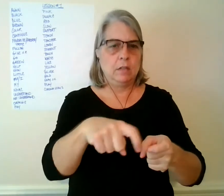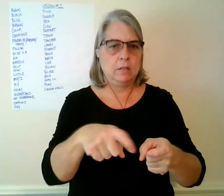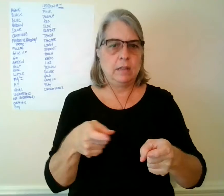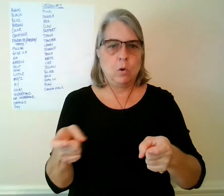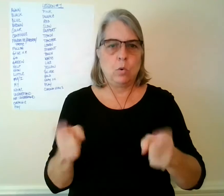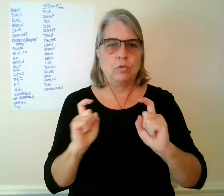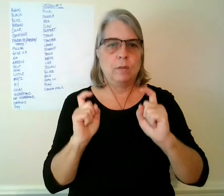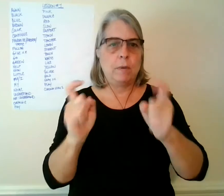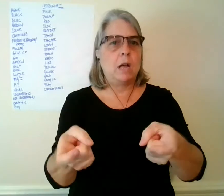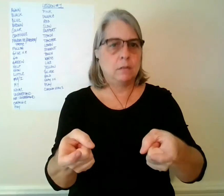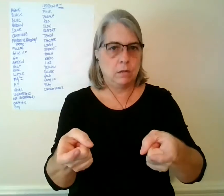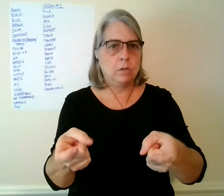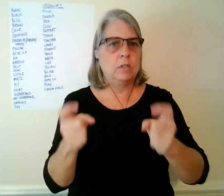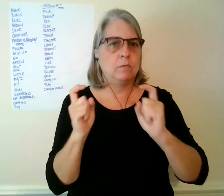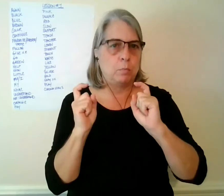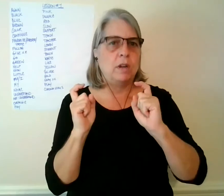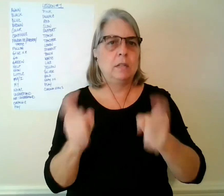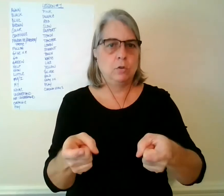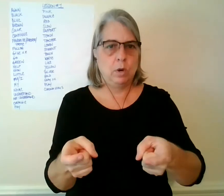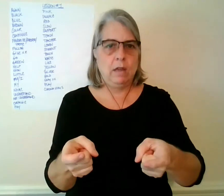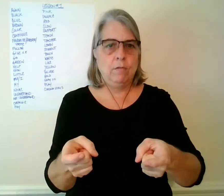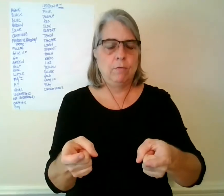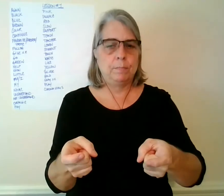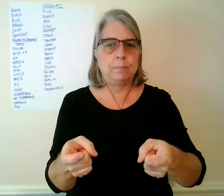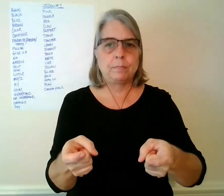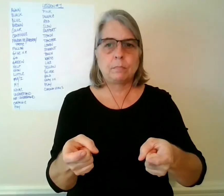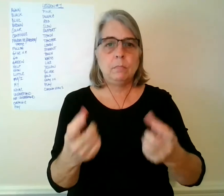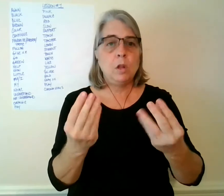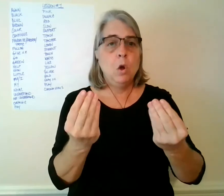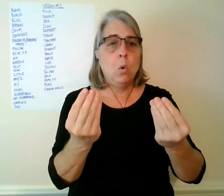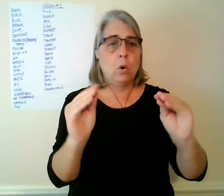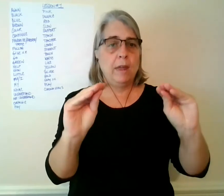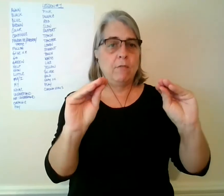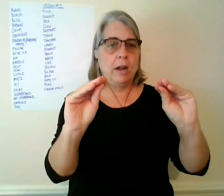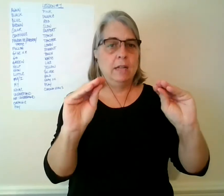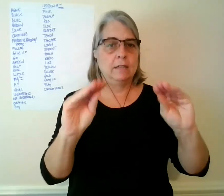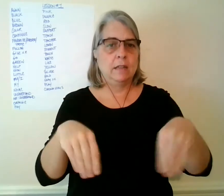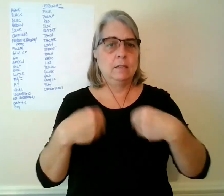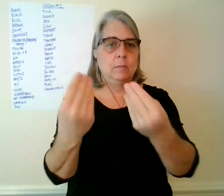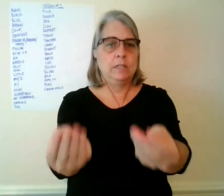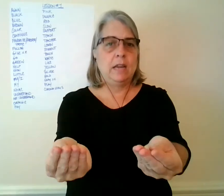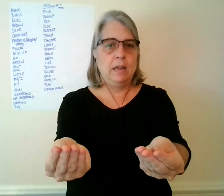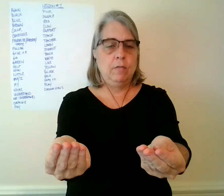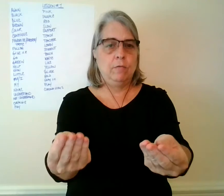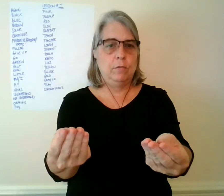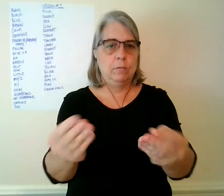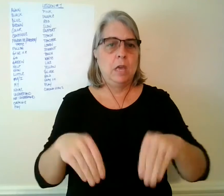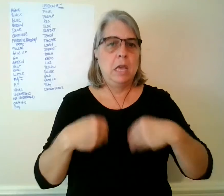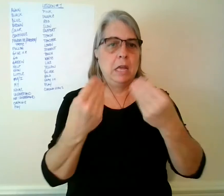looks like the corners of the box. Also, it's for present or give. Or we have our hands like this and we say give,